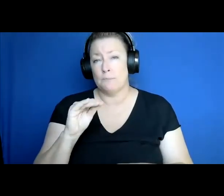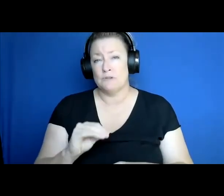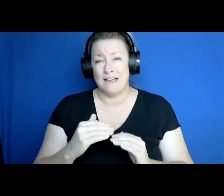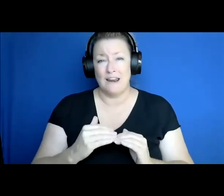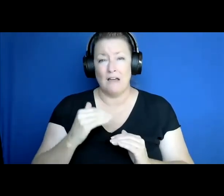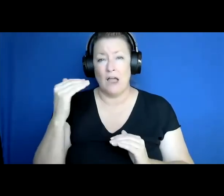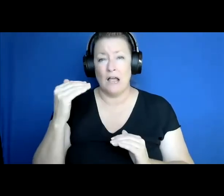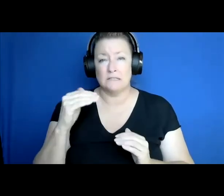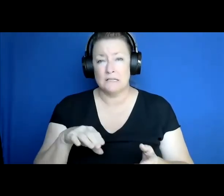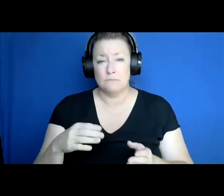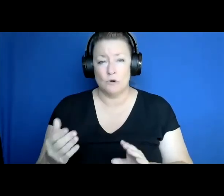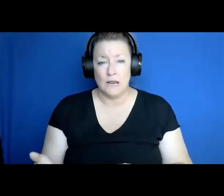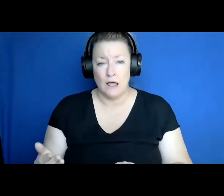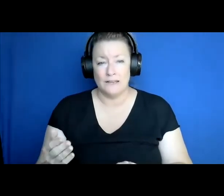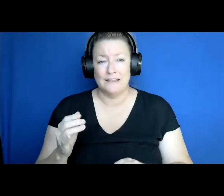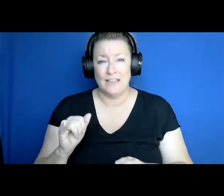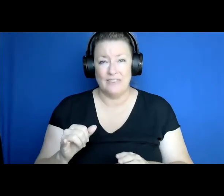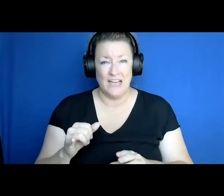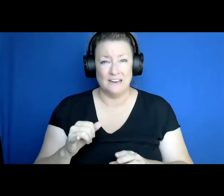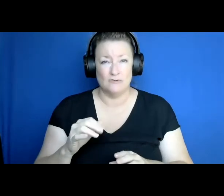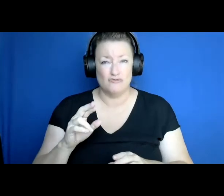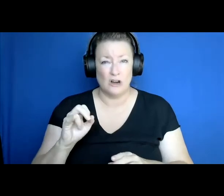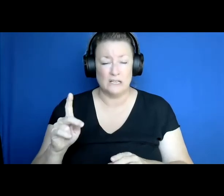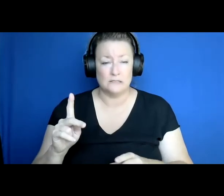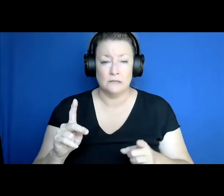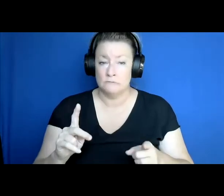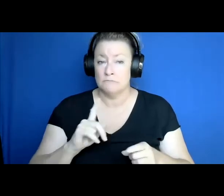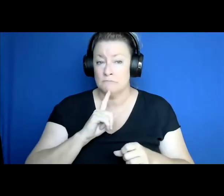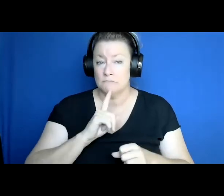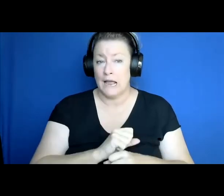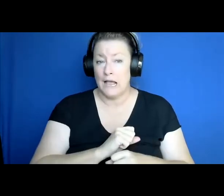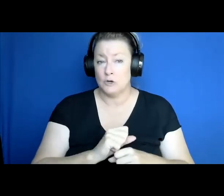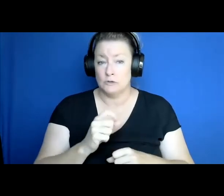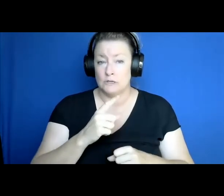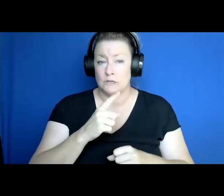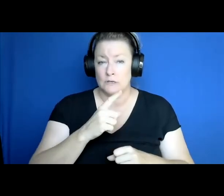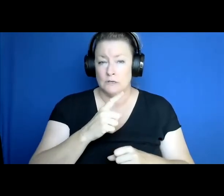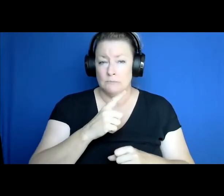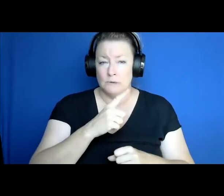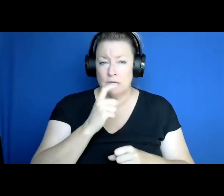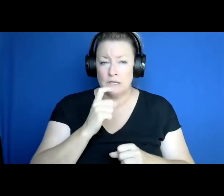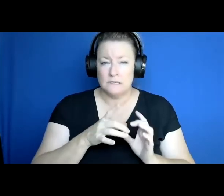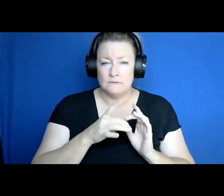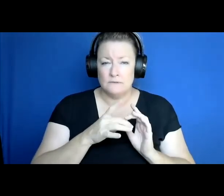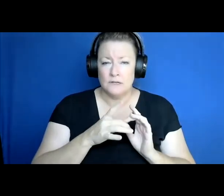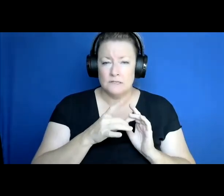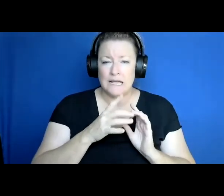of risk was actually due to sleep-related causes.